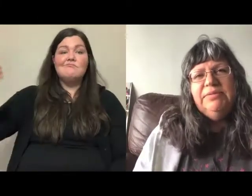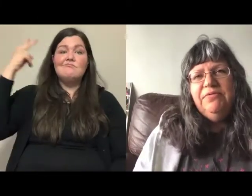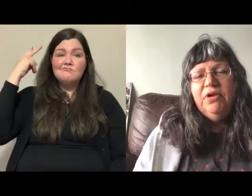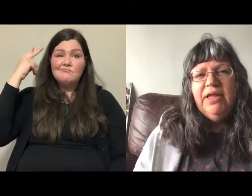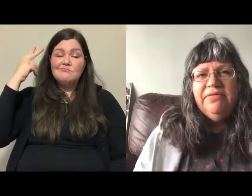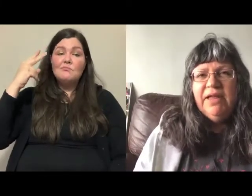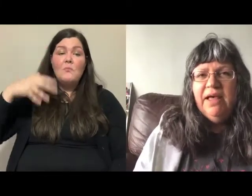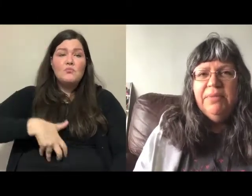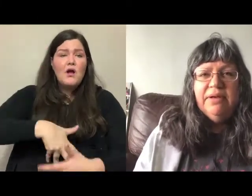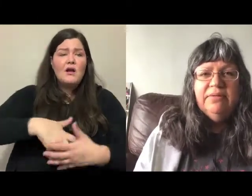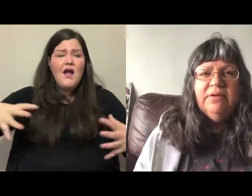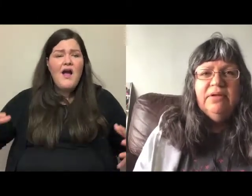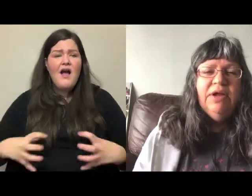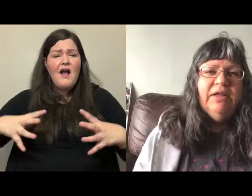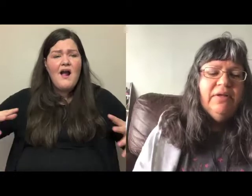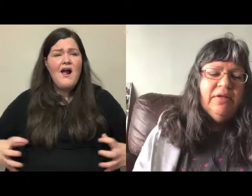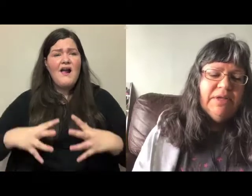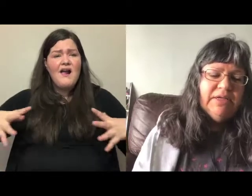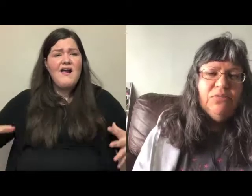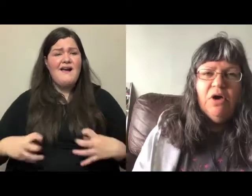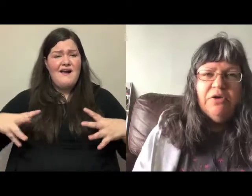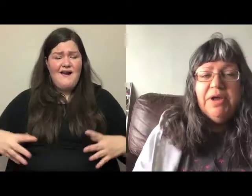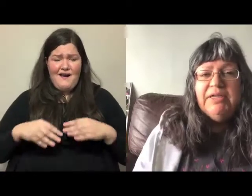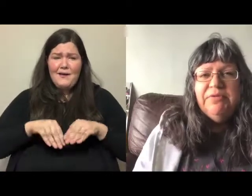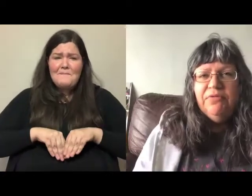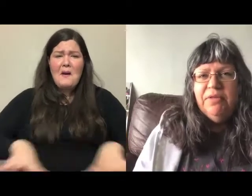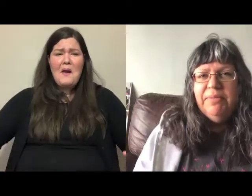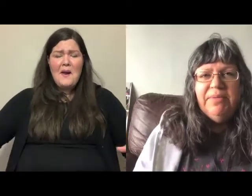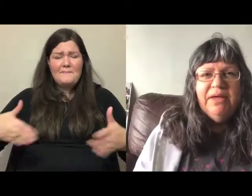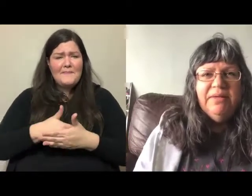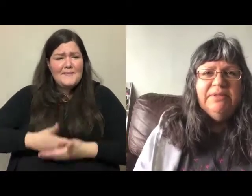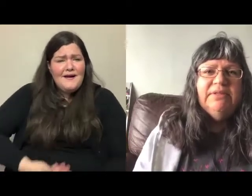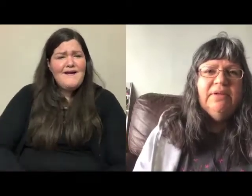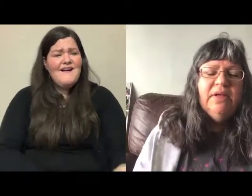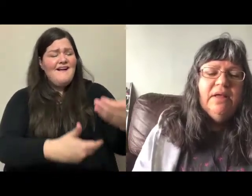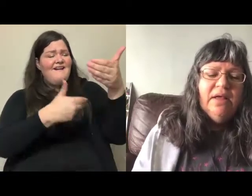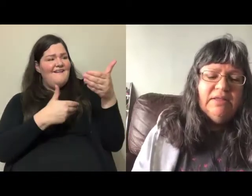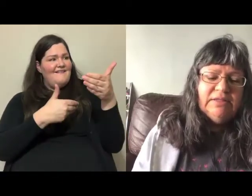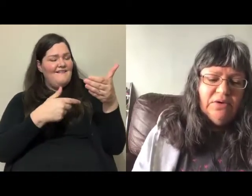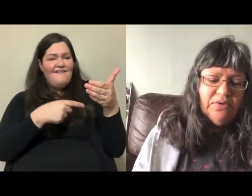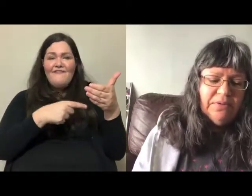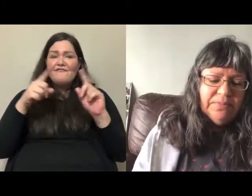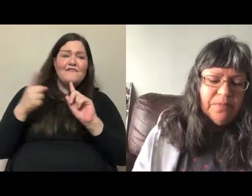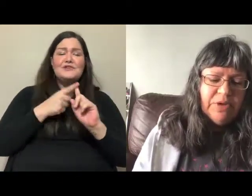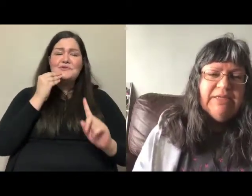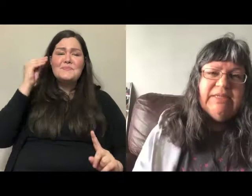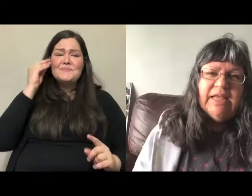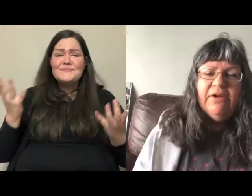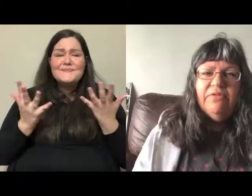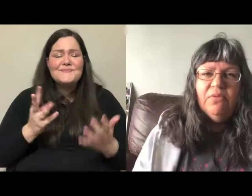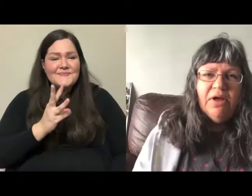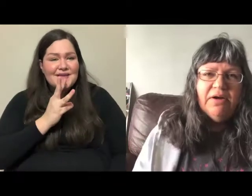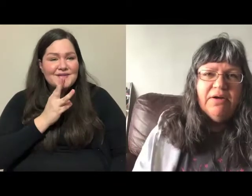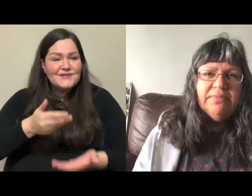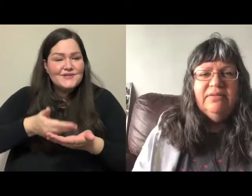happens before life can happen, right? Because the water breaks before the baby comes. And so we need to take care